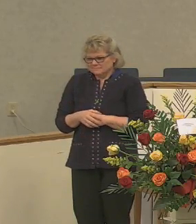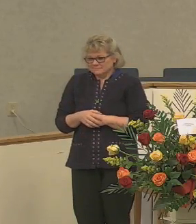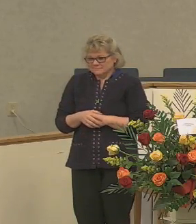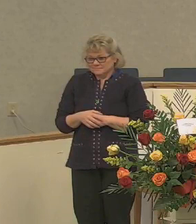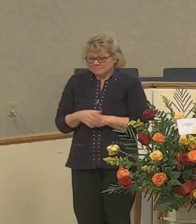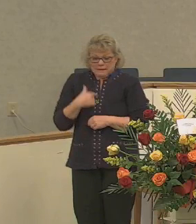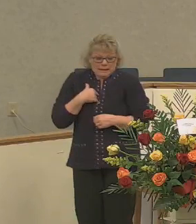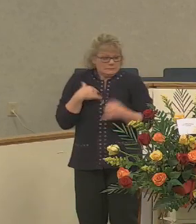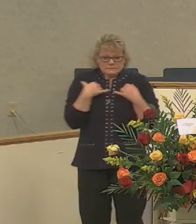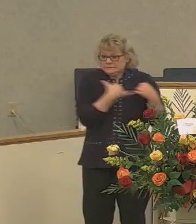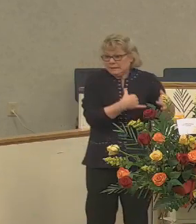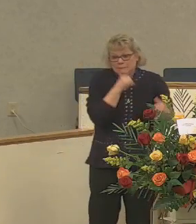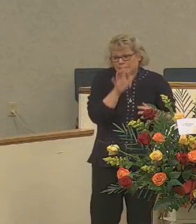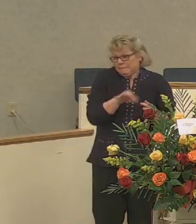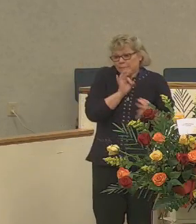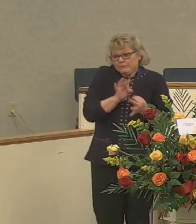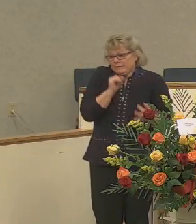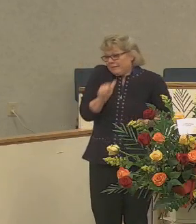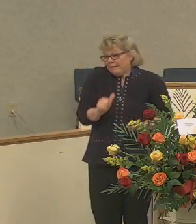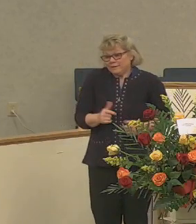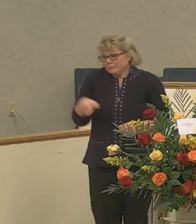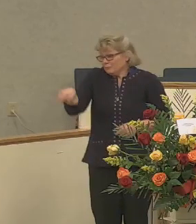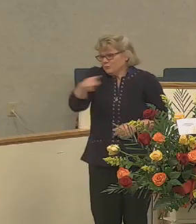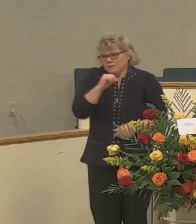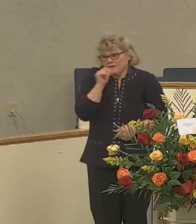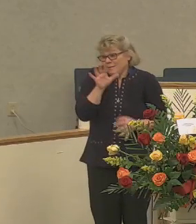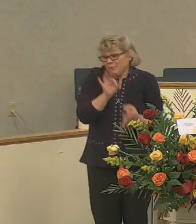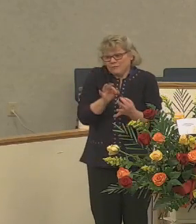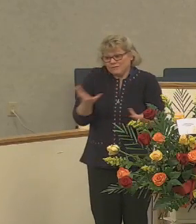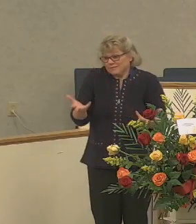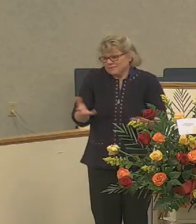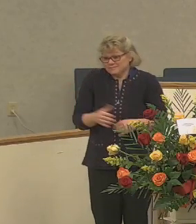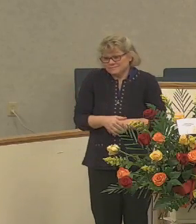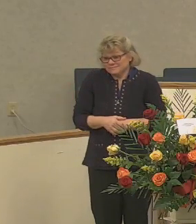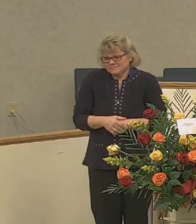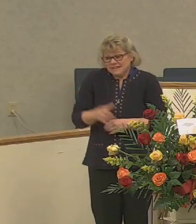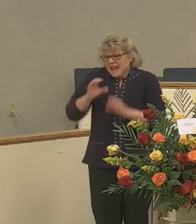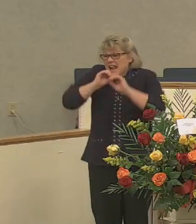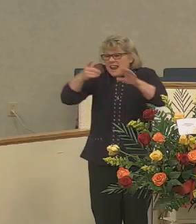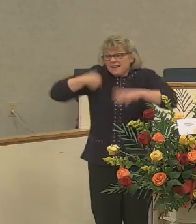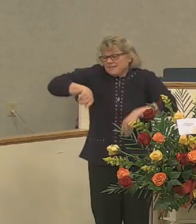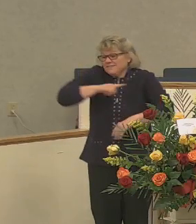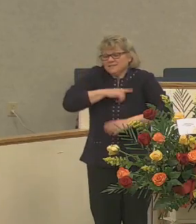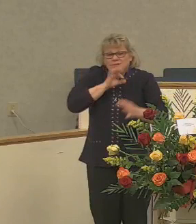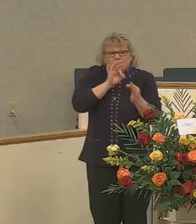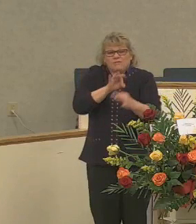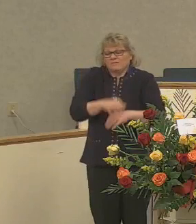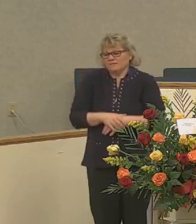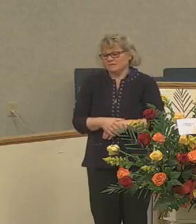But neither am I. And neither are you, by the way. None of us are perfect.